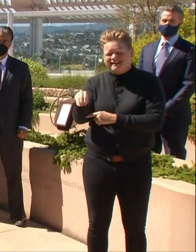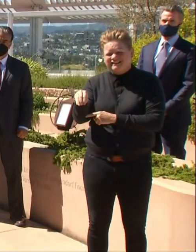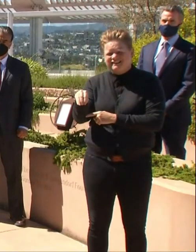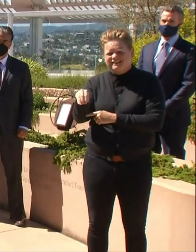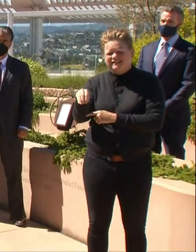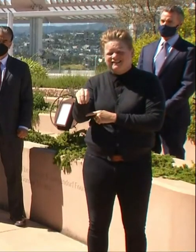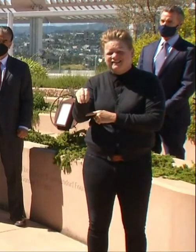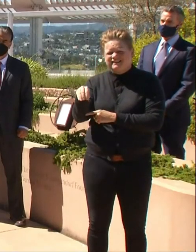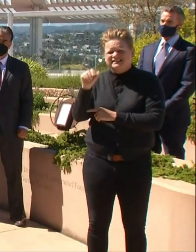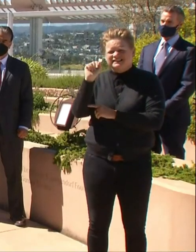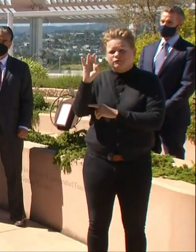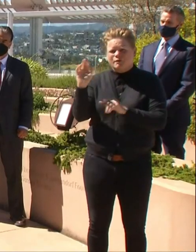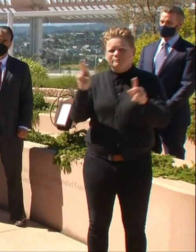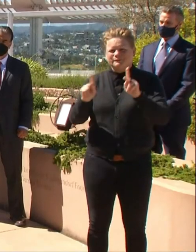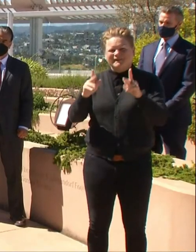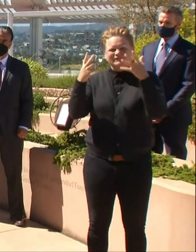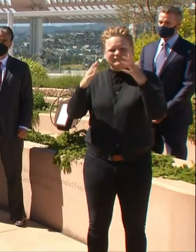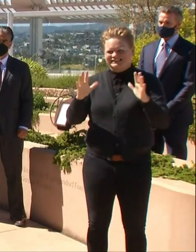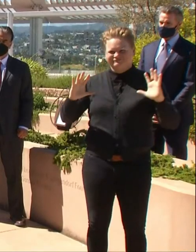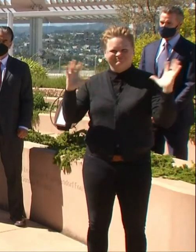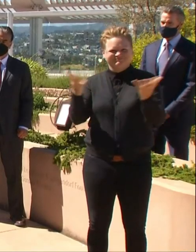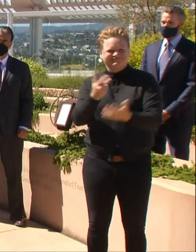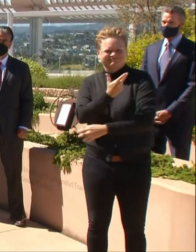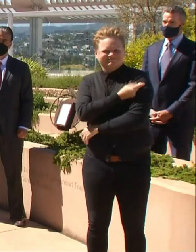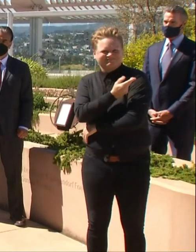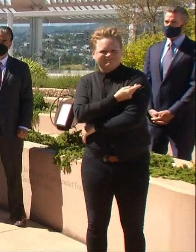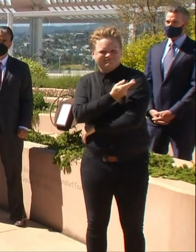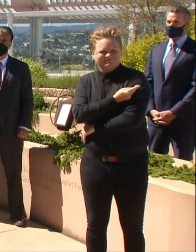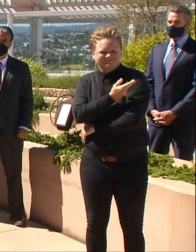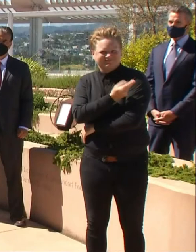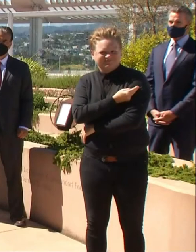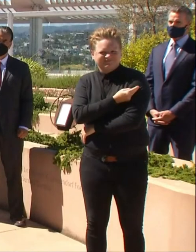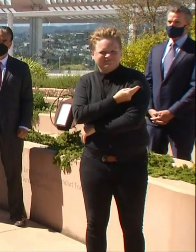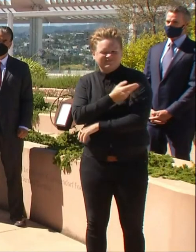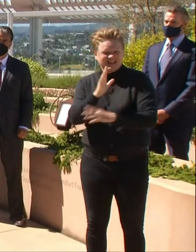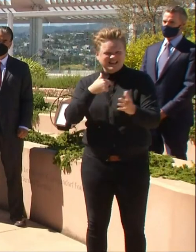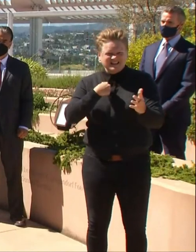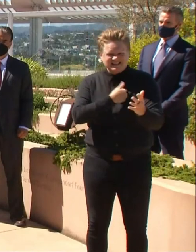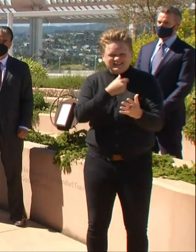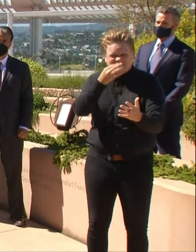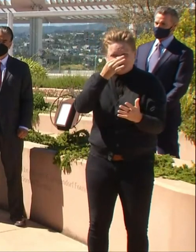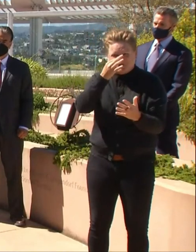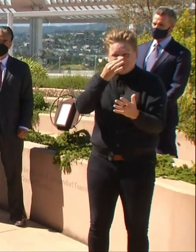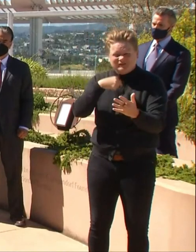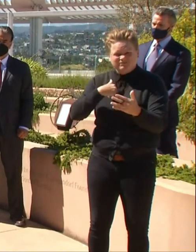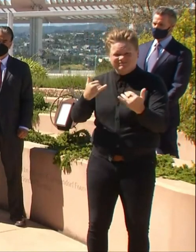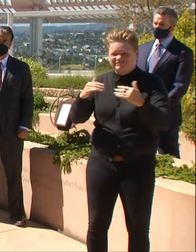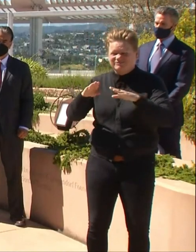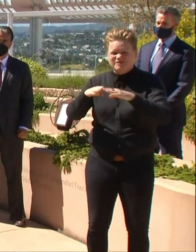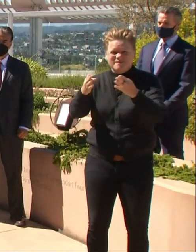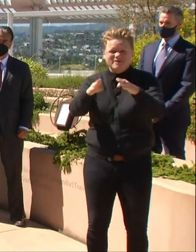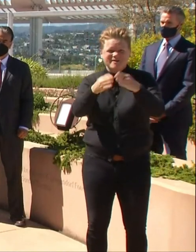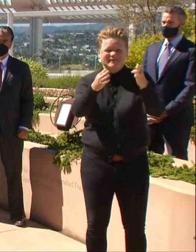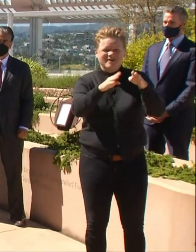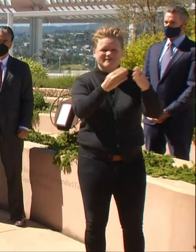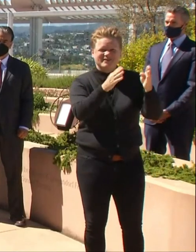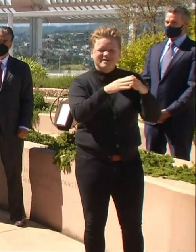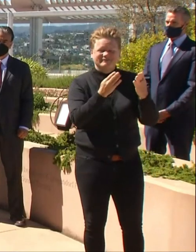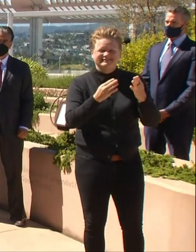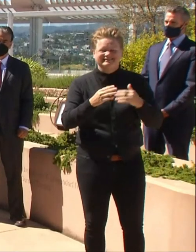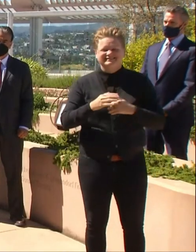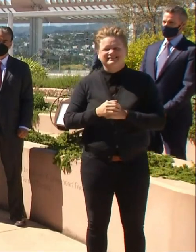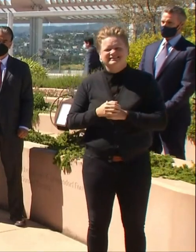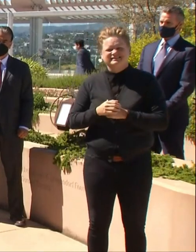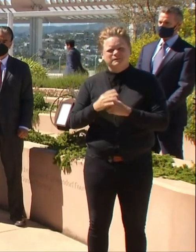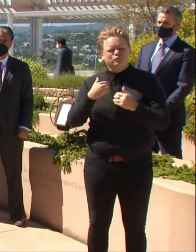have been vaccinated in this city, and we are well on our way to reopening. And I want to just express my appreciation to the governor for